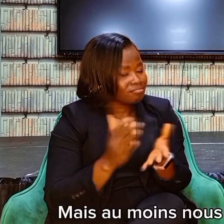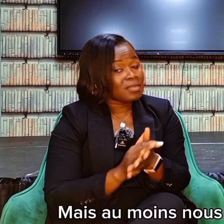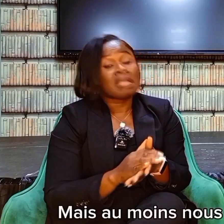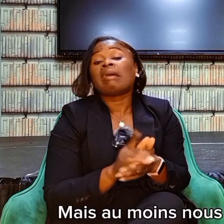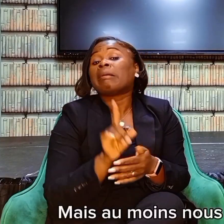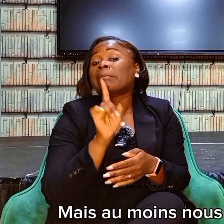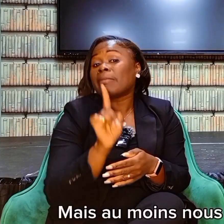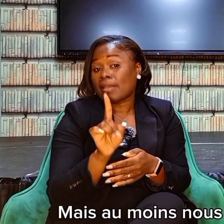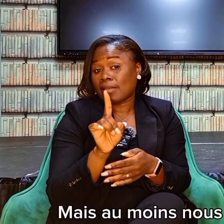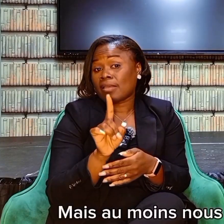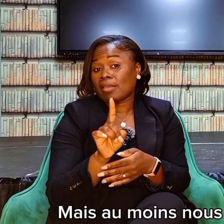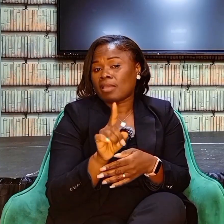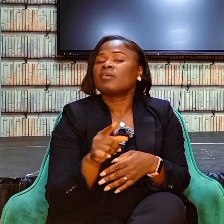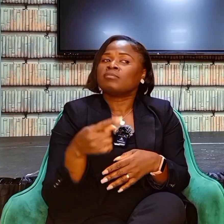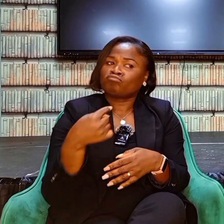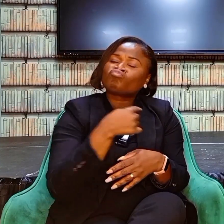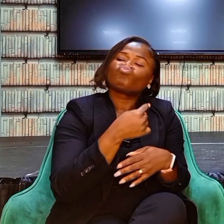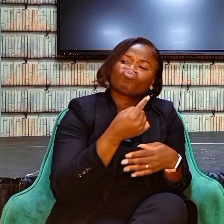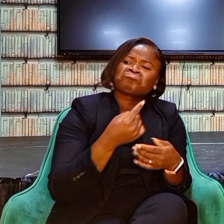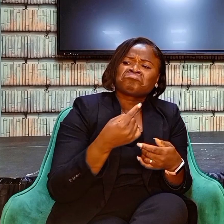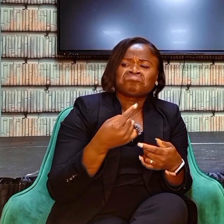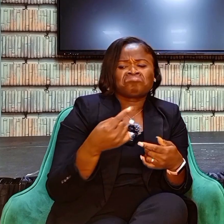at least we are somewhere.